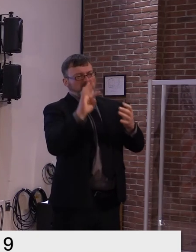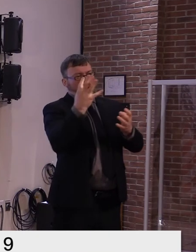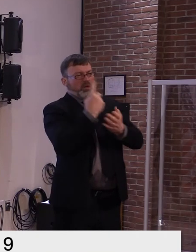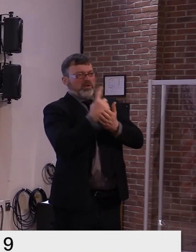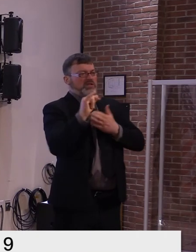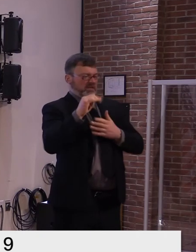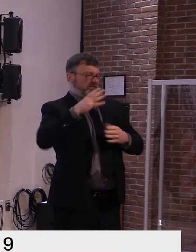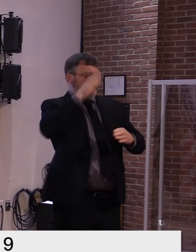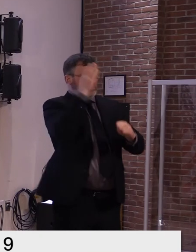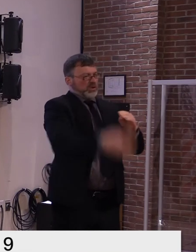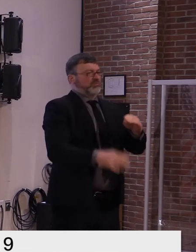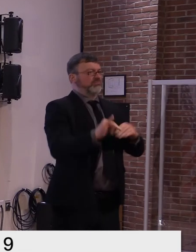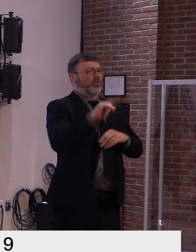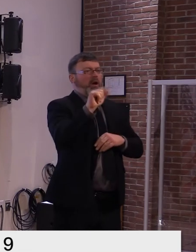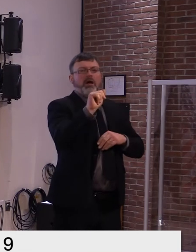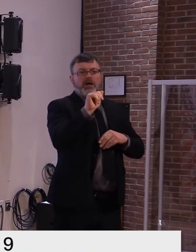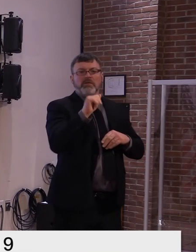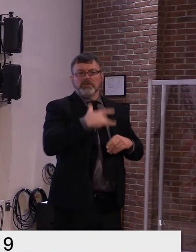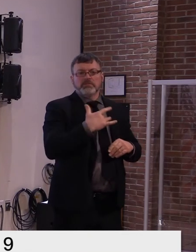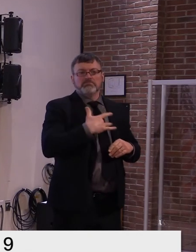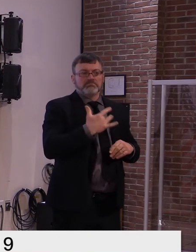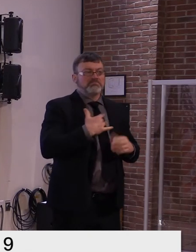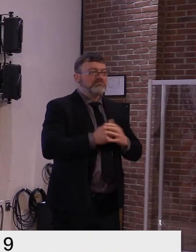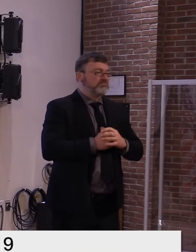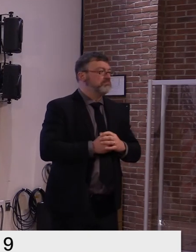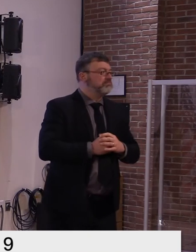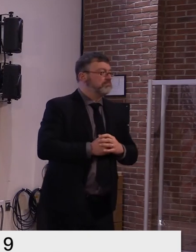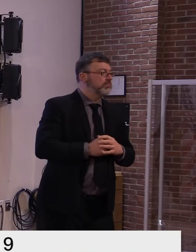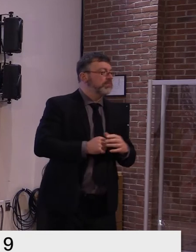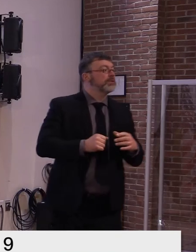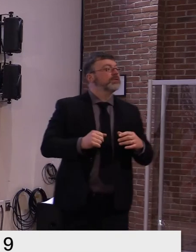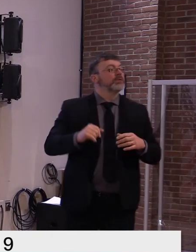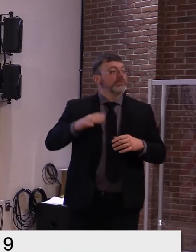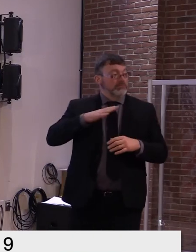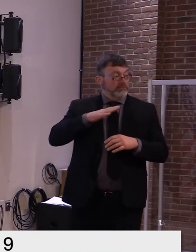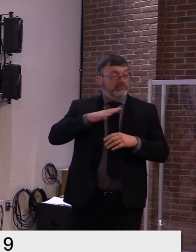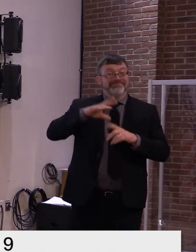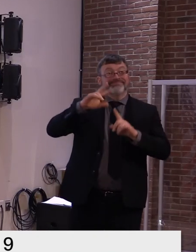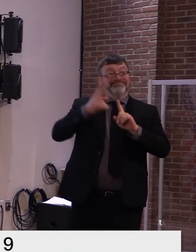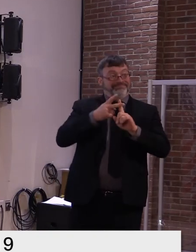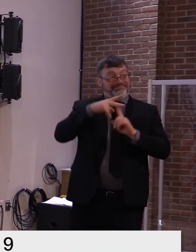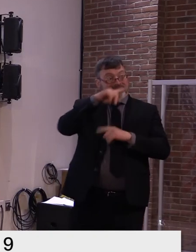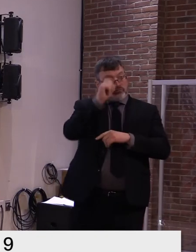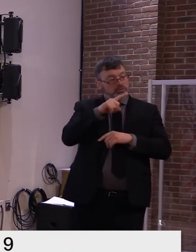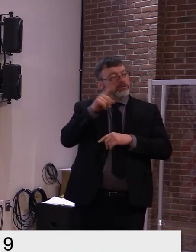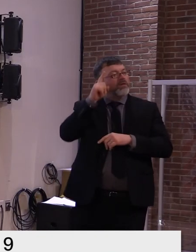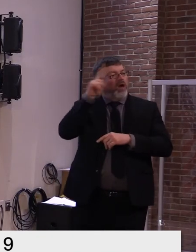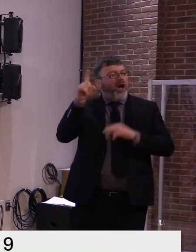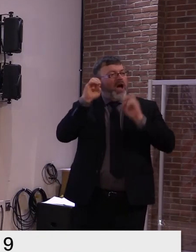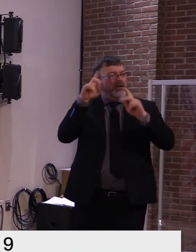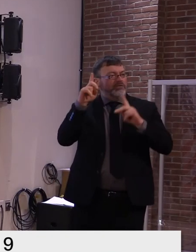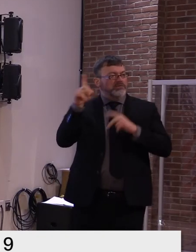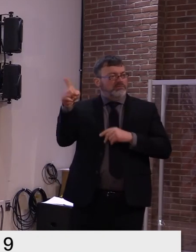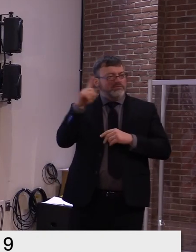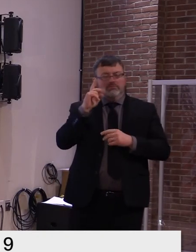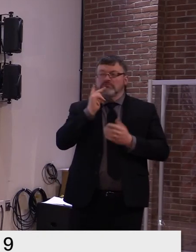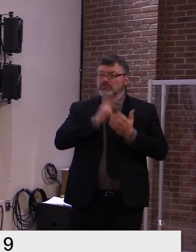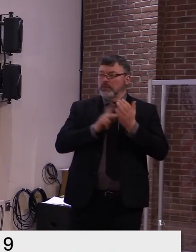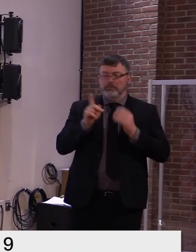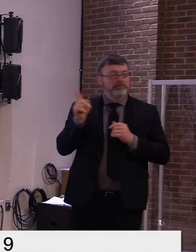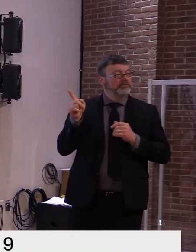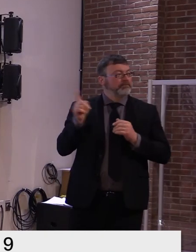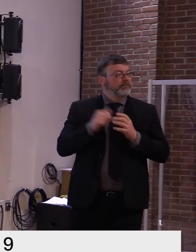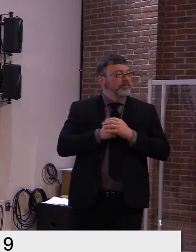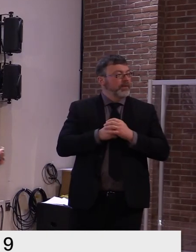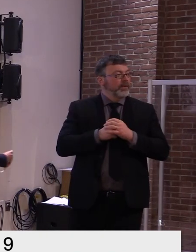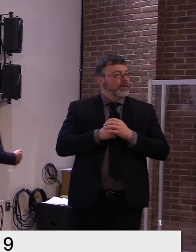And then just a question for Secretary French. Considering that the state has taken great steps to keep children in school and to